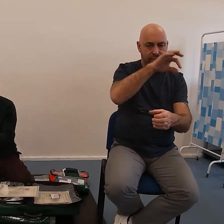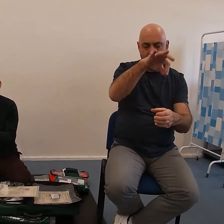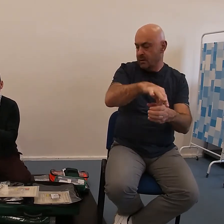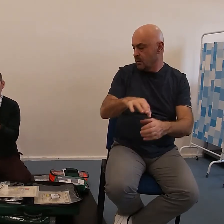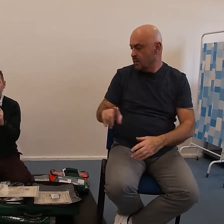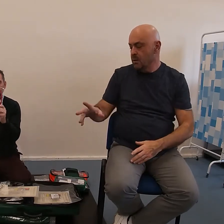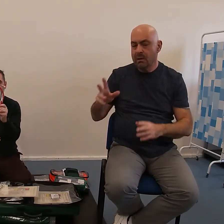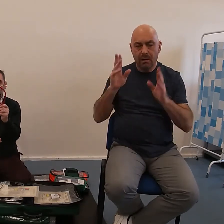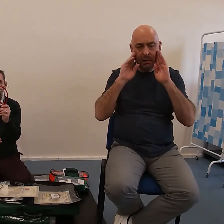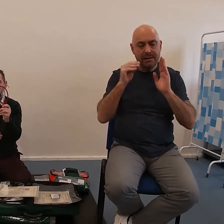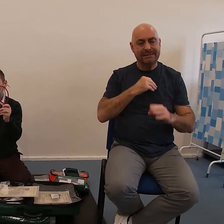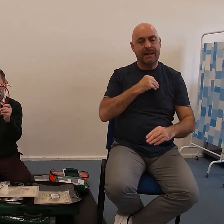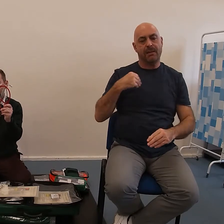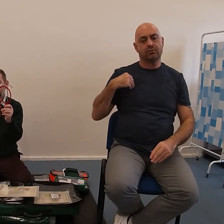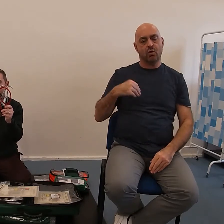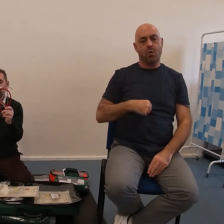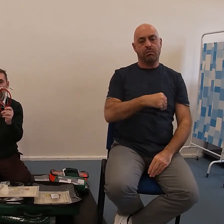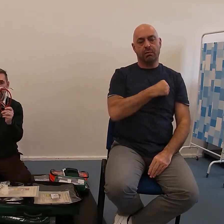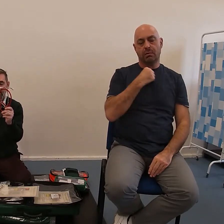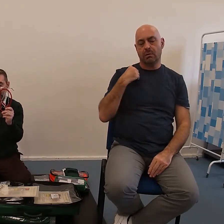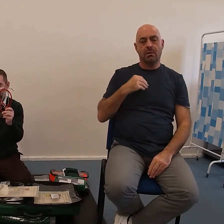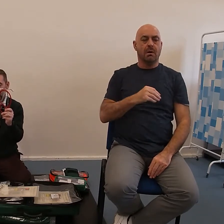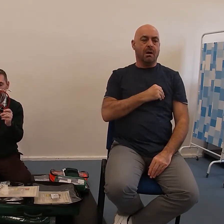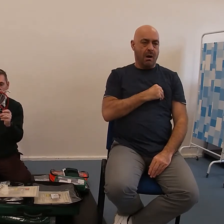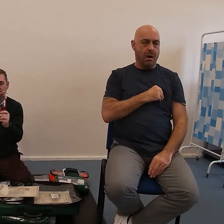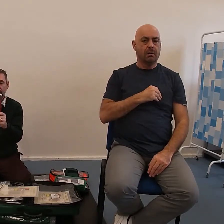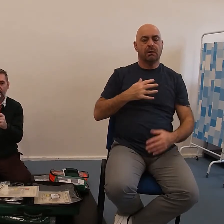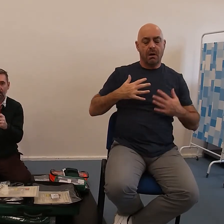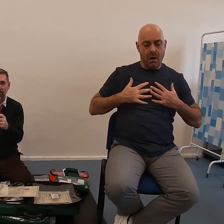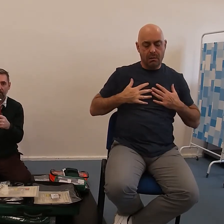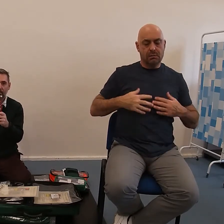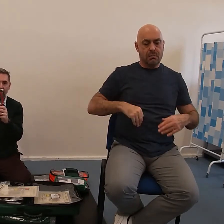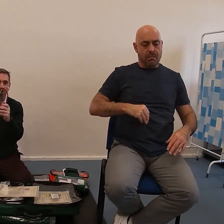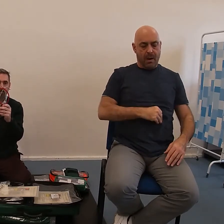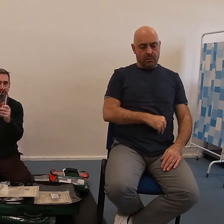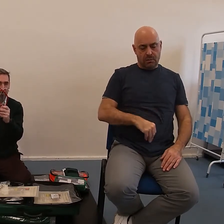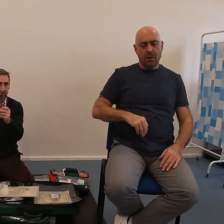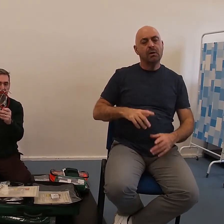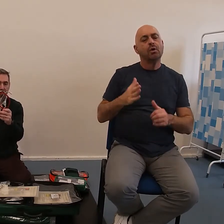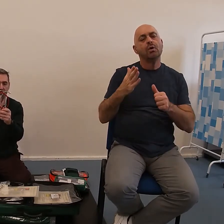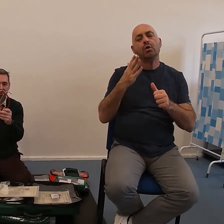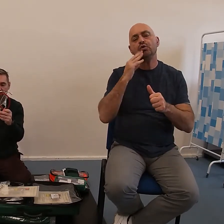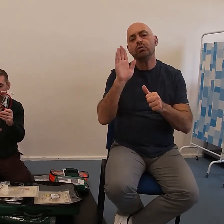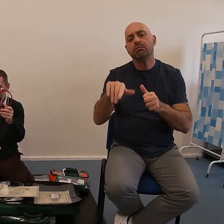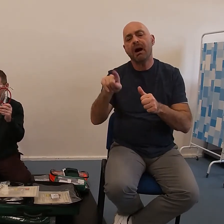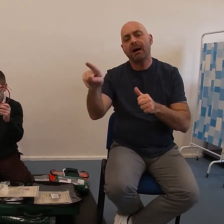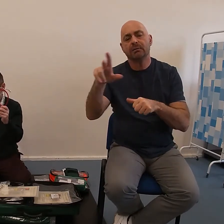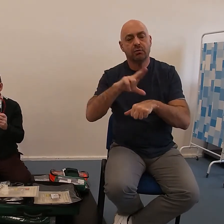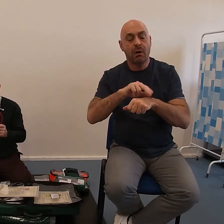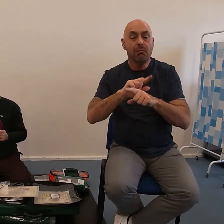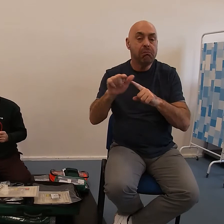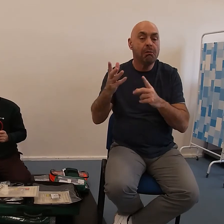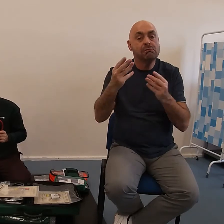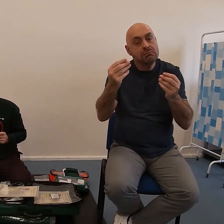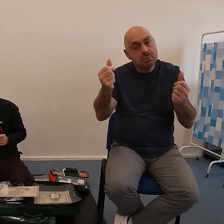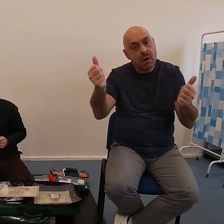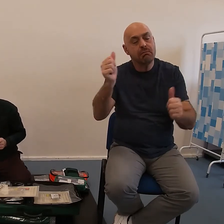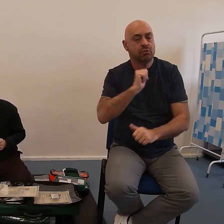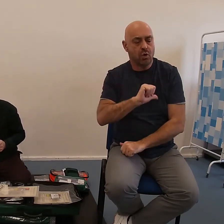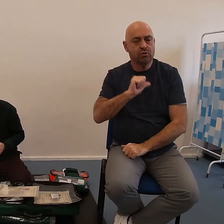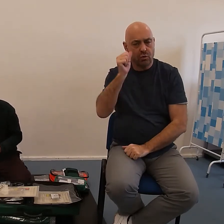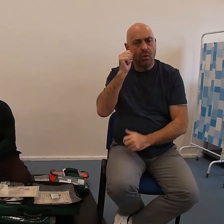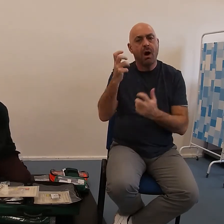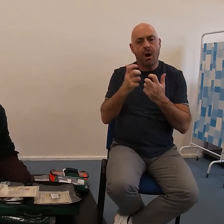got a stethoscope, again listening to heart, lungs and bowels, primarily used by the doctors, but some nurses may be trained to use